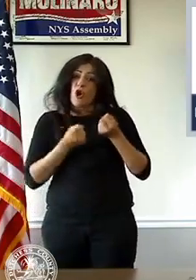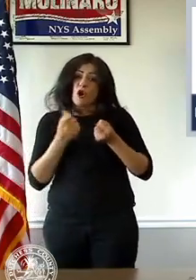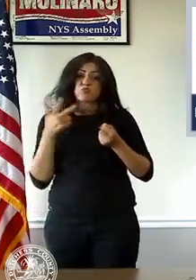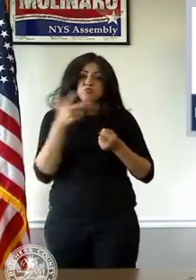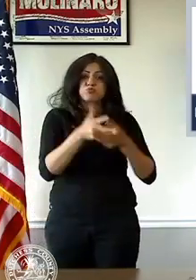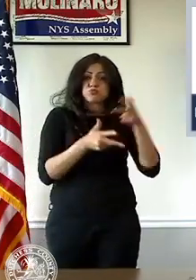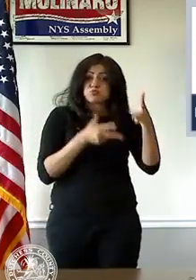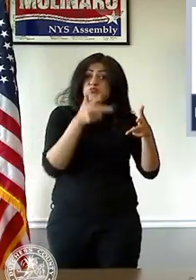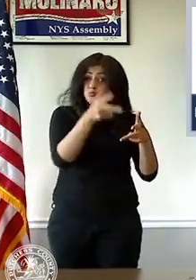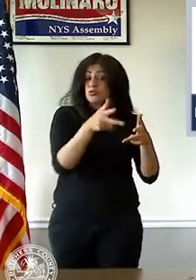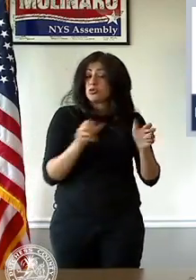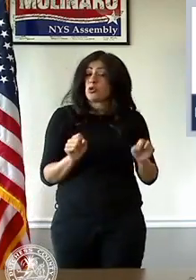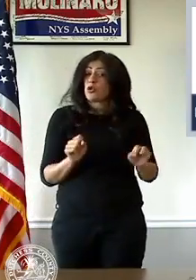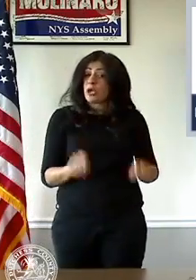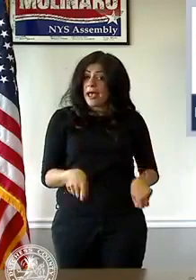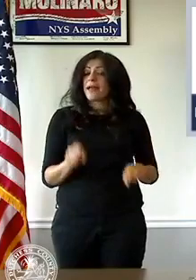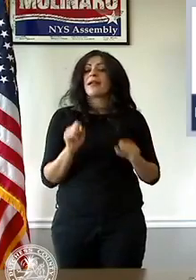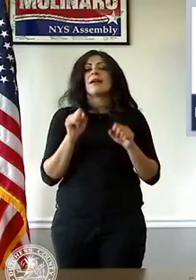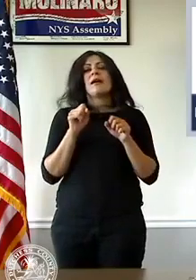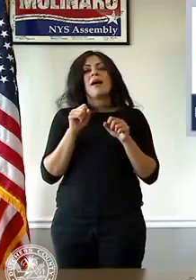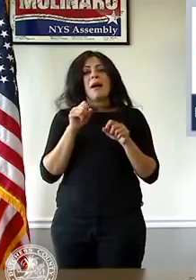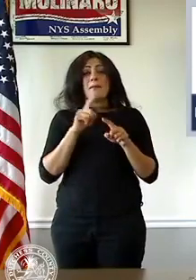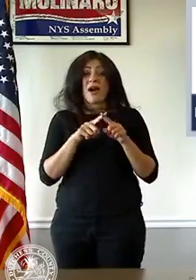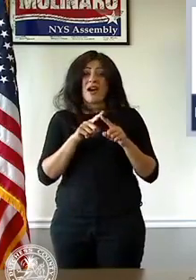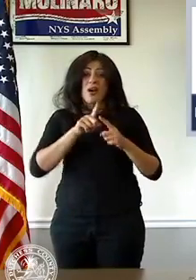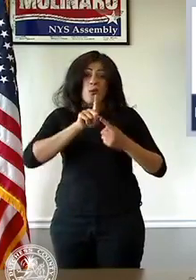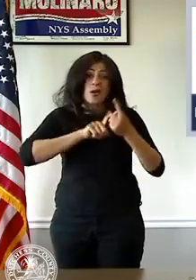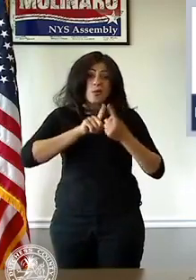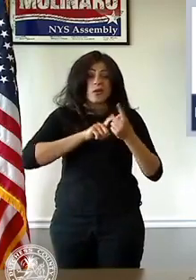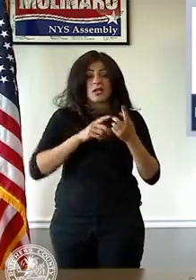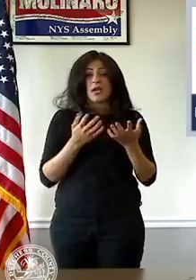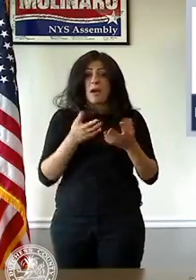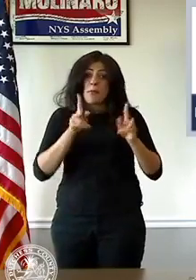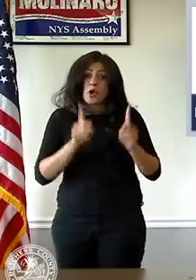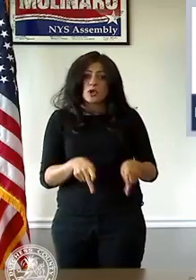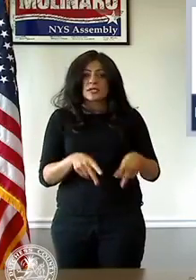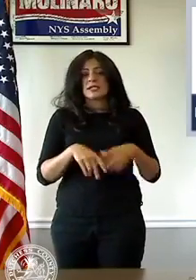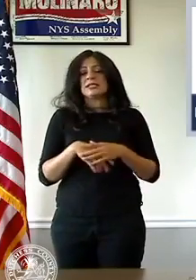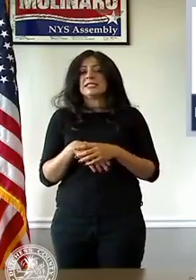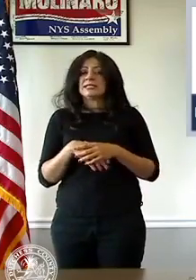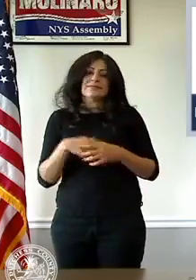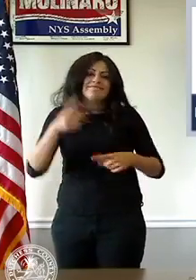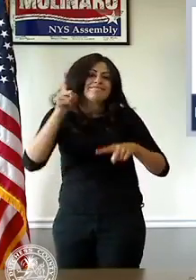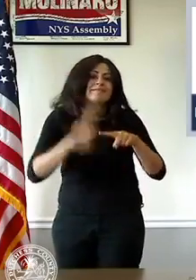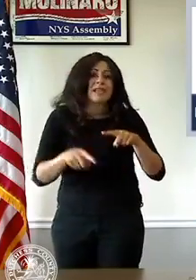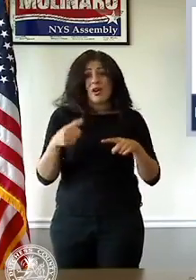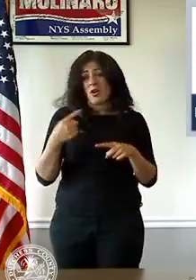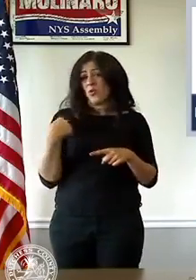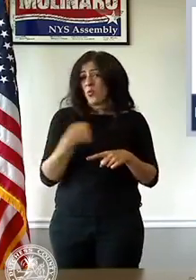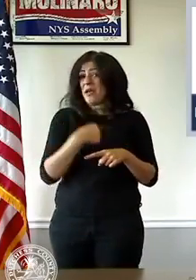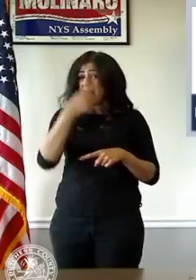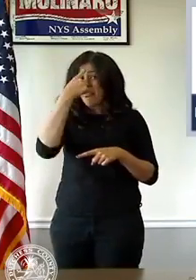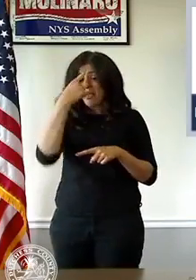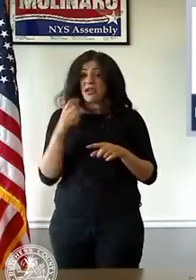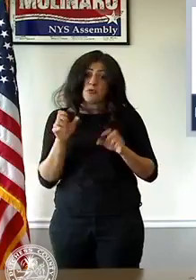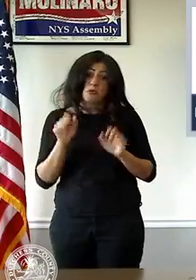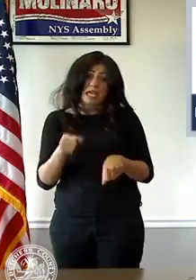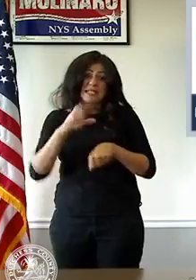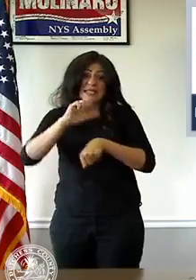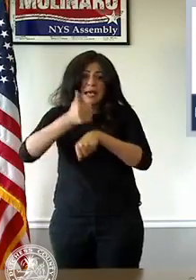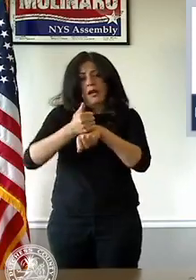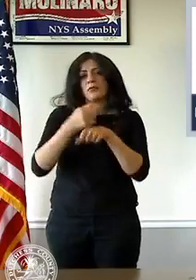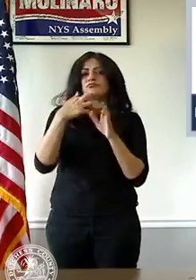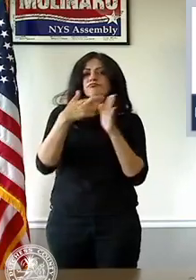can occur, but currently no in person. We think it's more than enough time now to have the protocols in place to